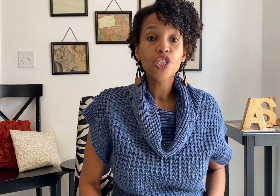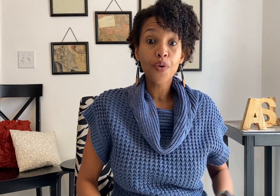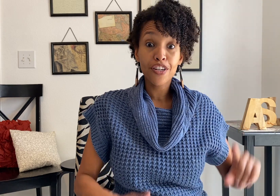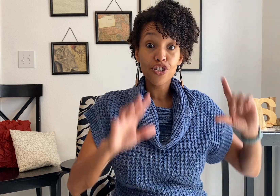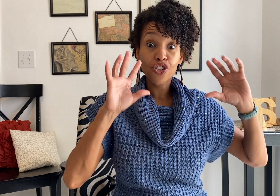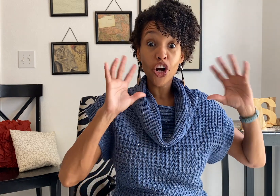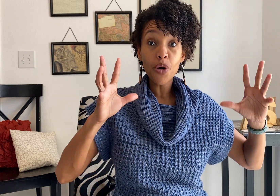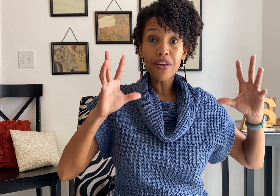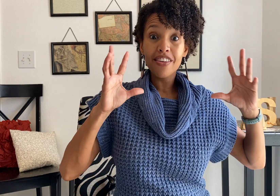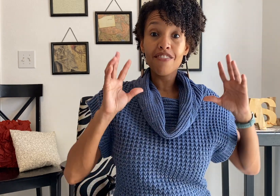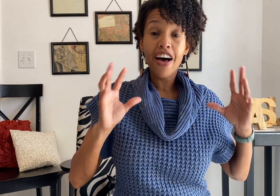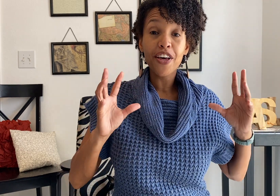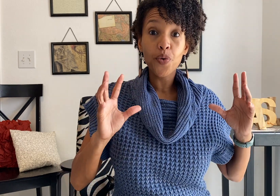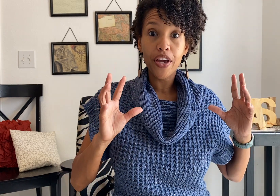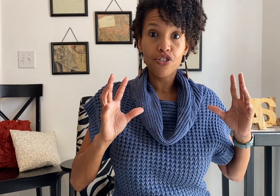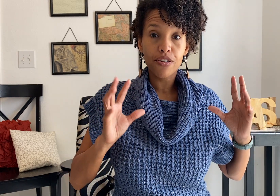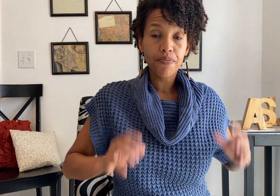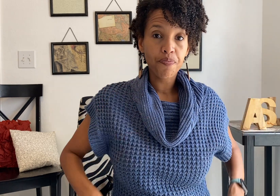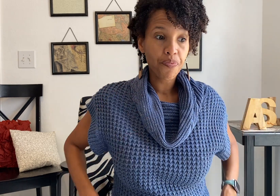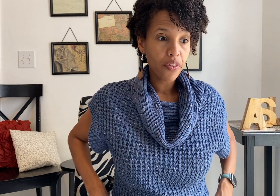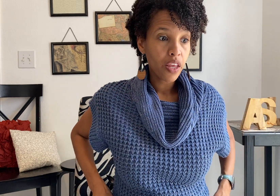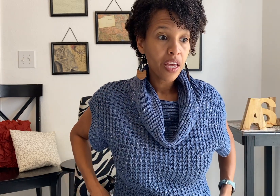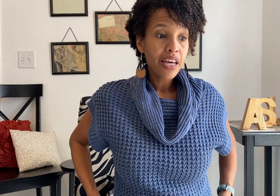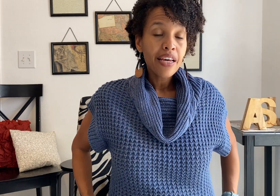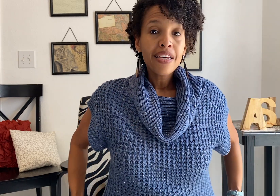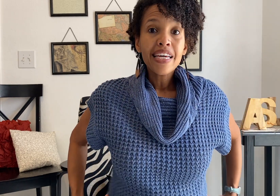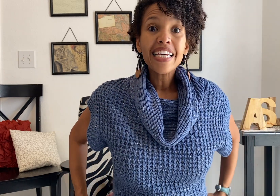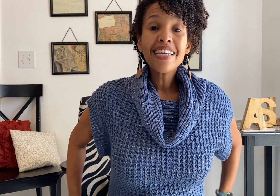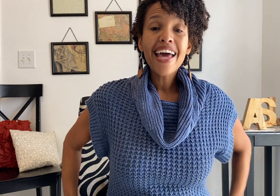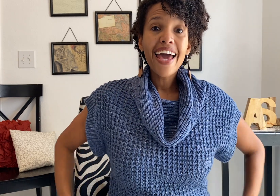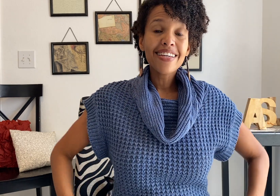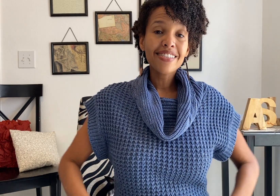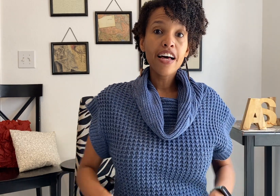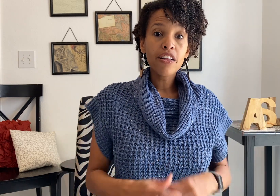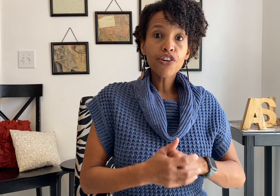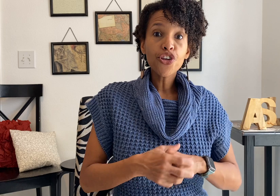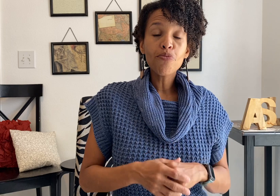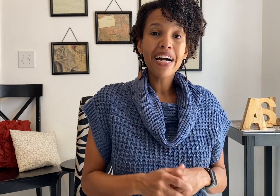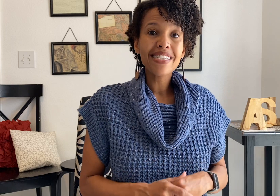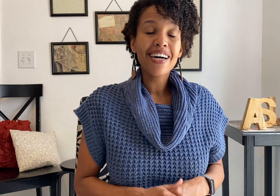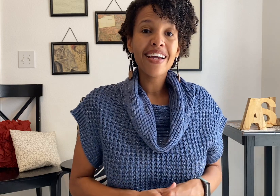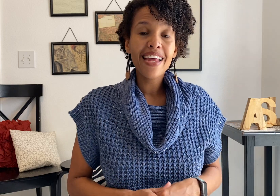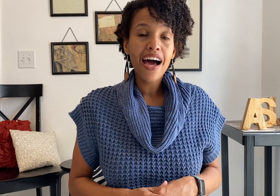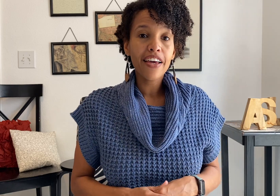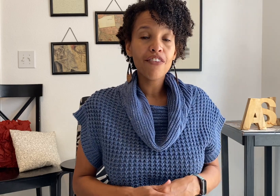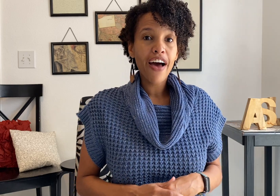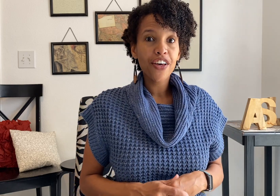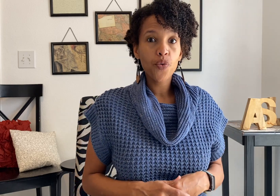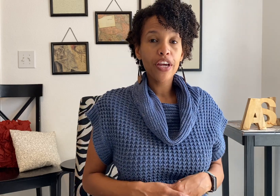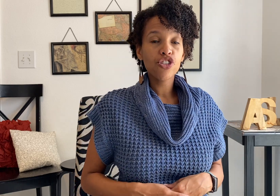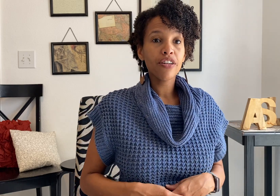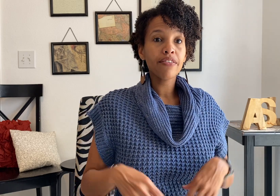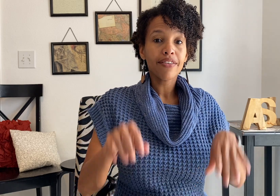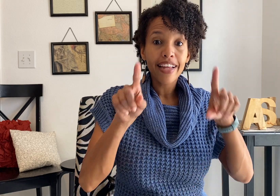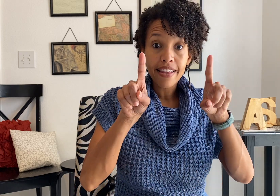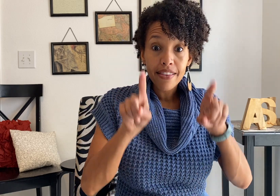going to start with the evaluation. In ASL, you might sign evaluation like this,